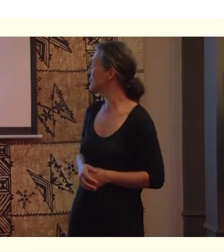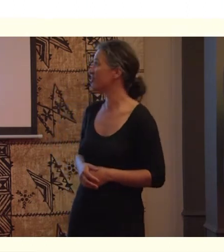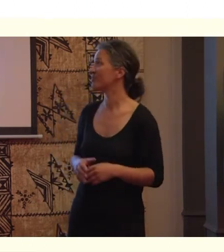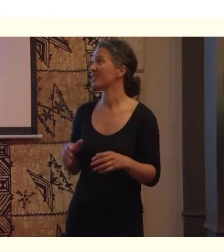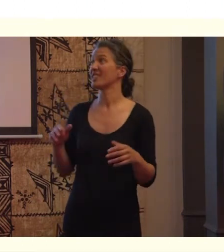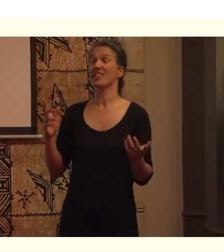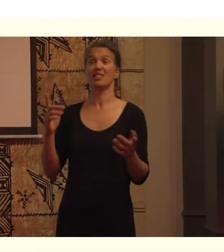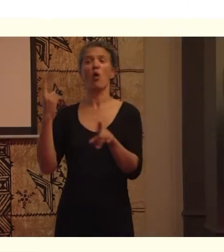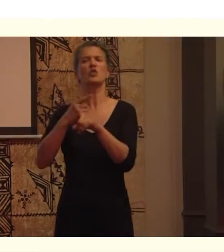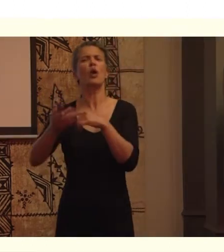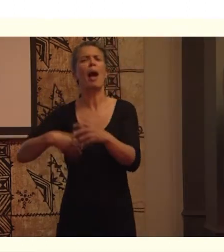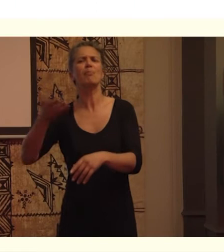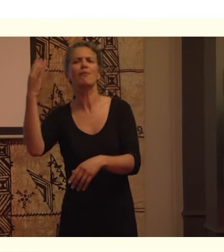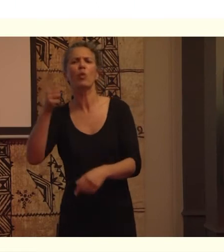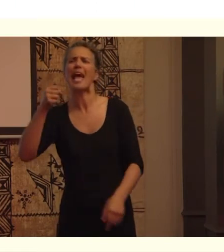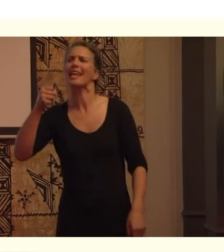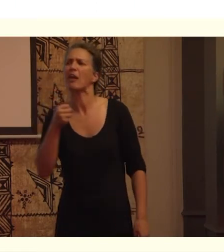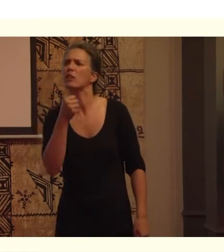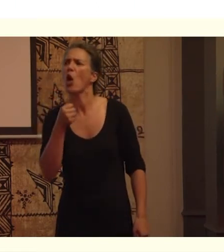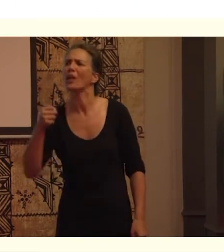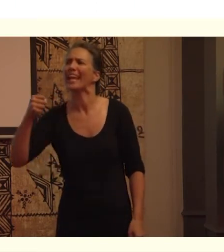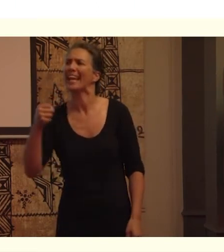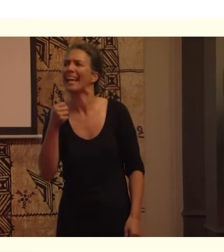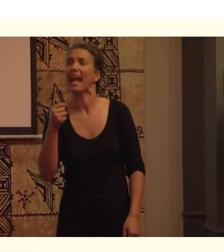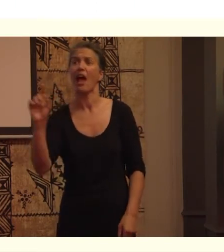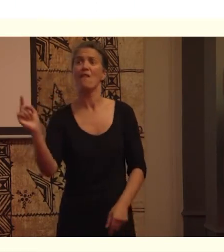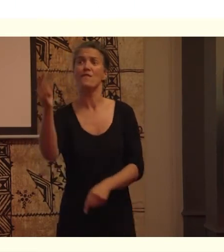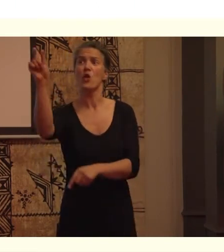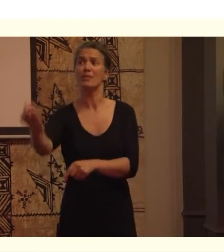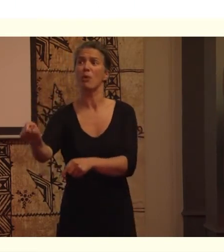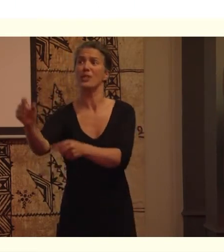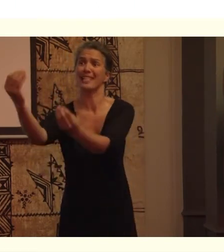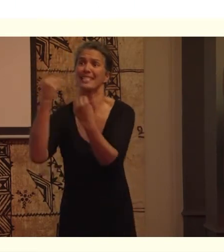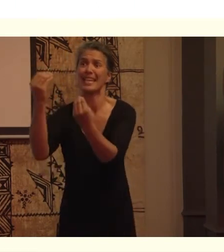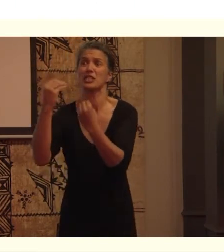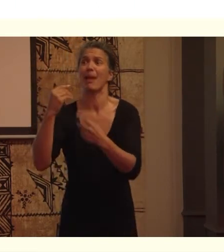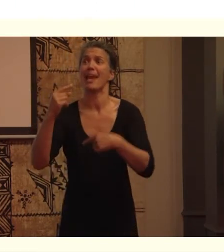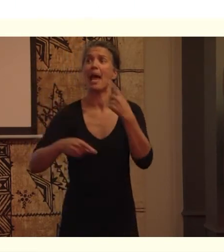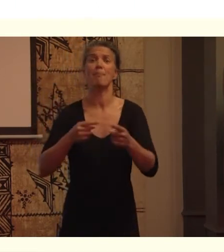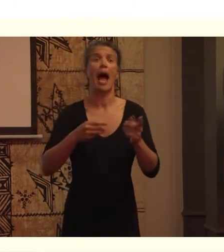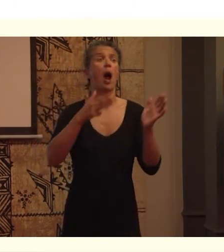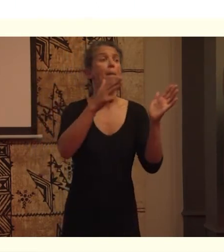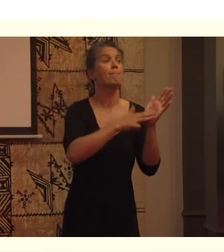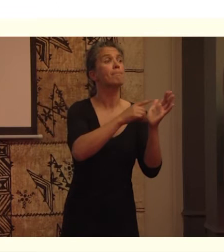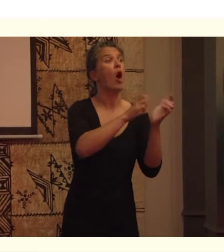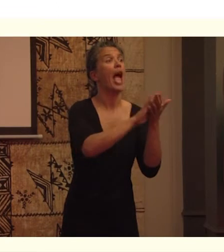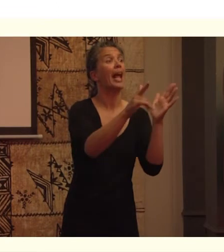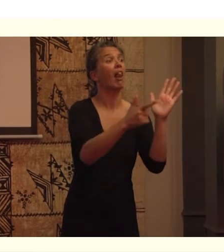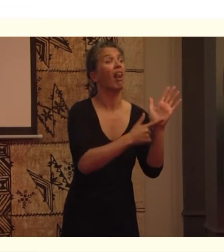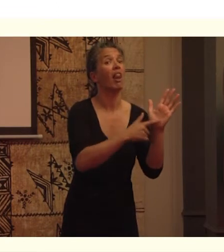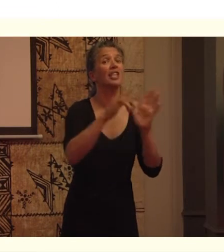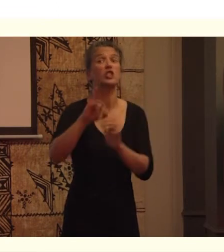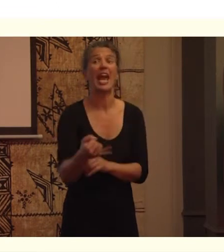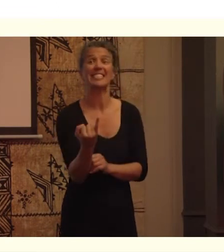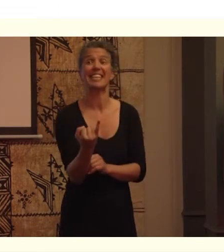And I'm talking about that karaoke, actually. The first person to introduce me to Michael Jackson was a deaf man. He had a tape cassette of the Thriller album